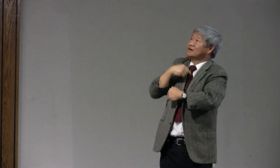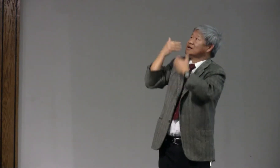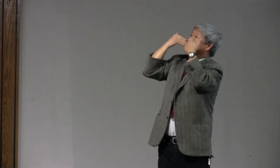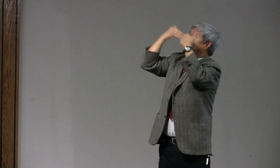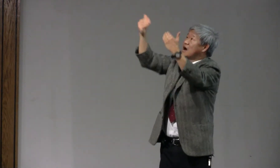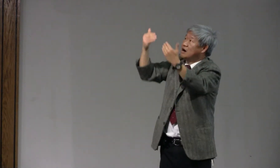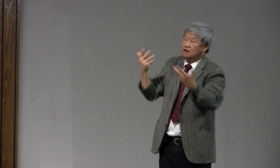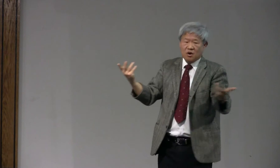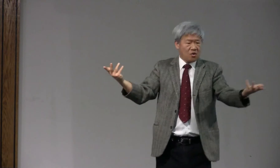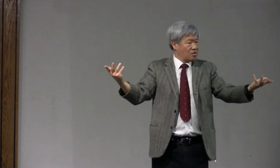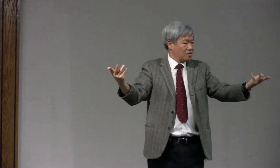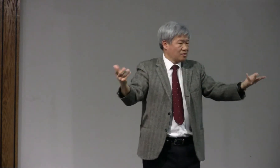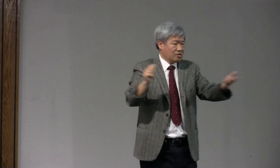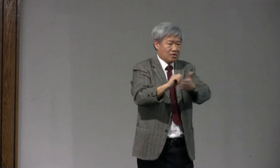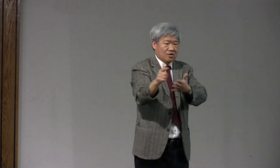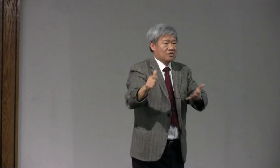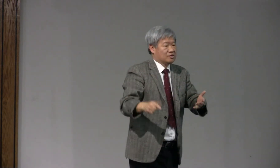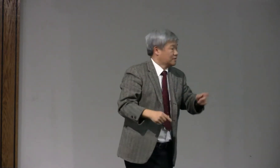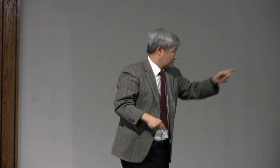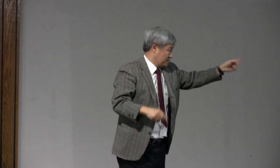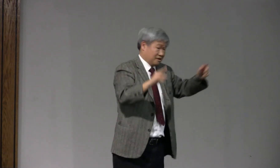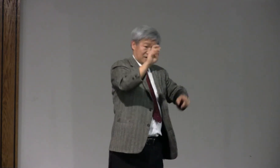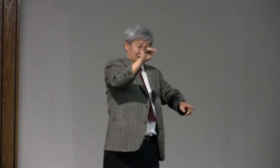for His mercy and His love.